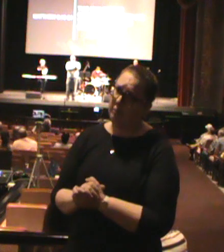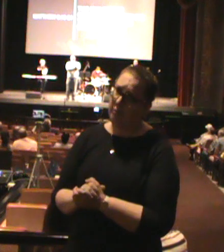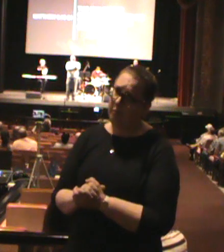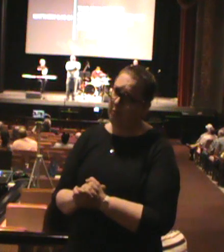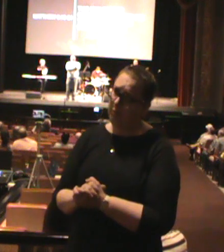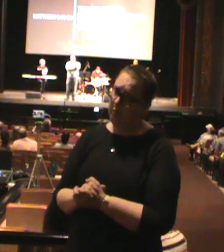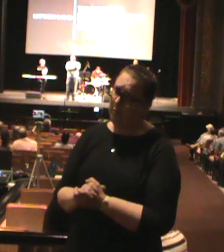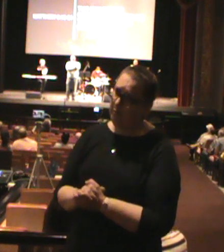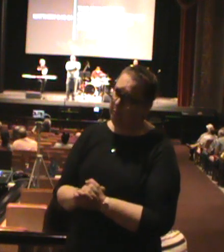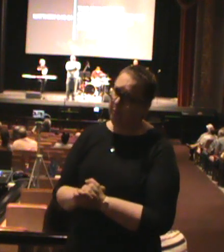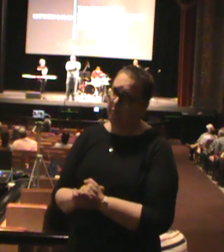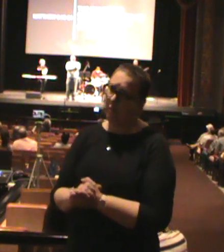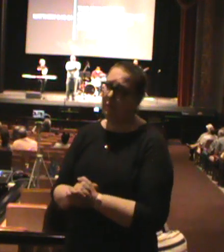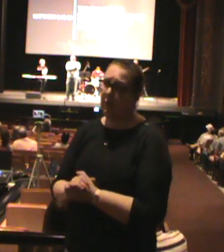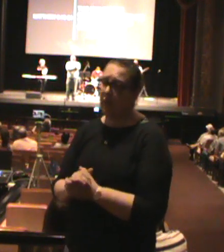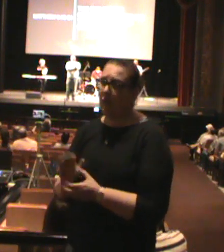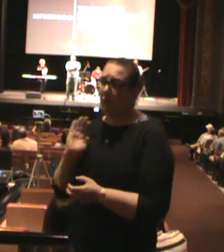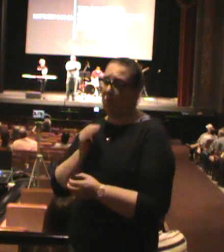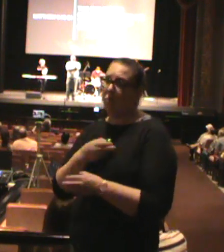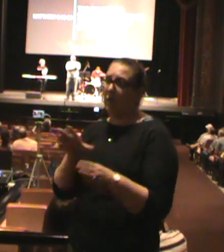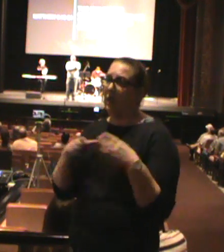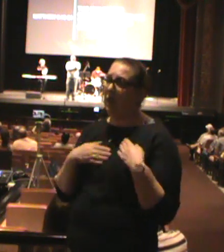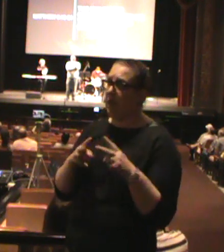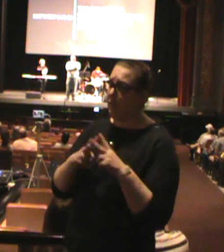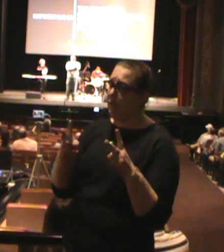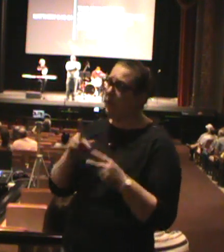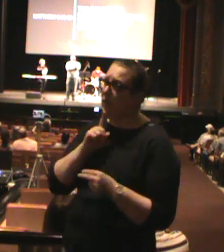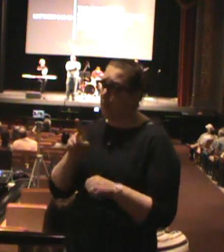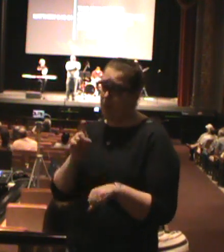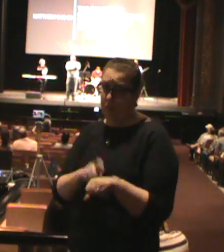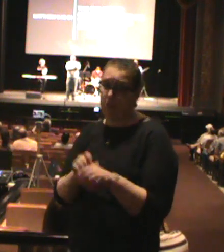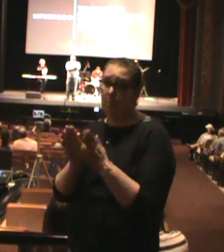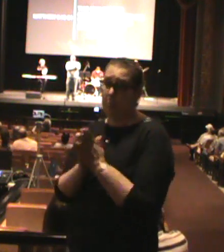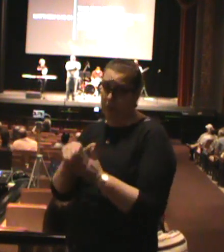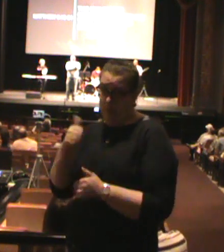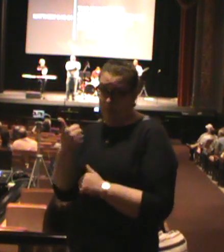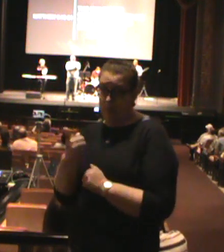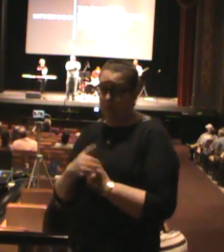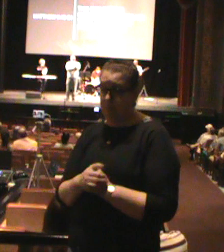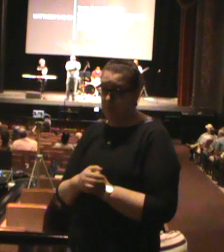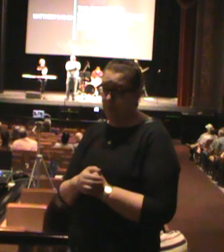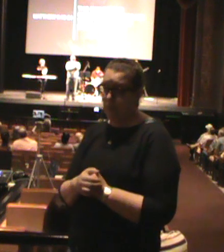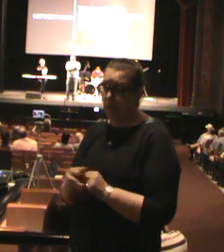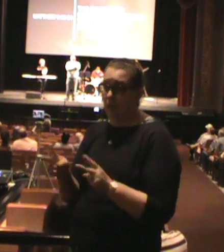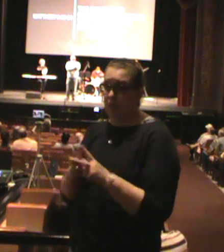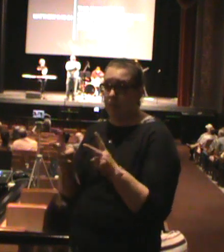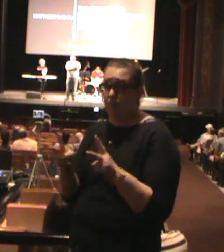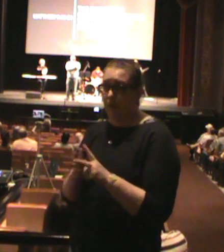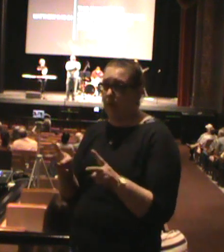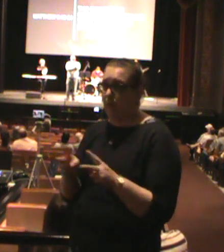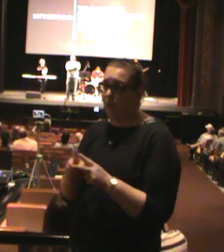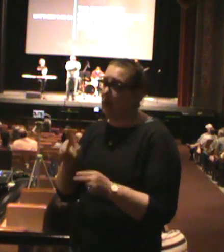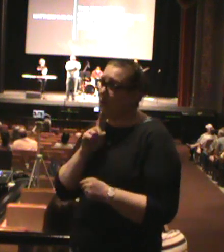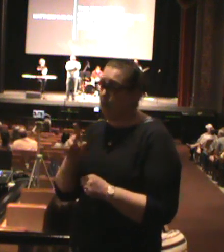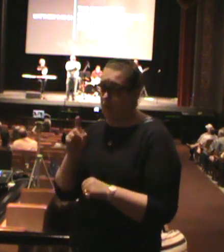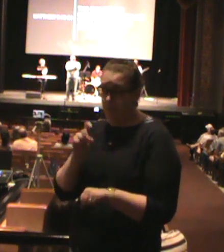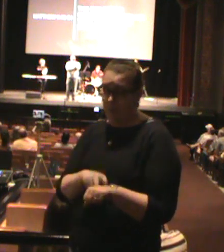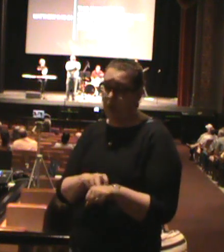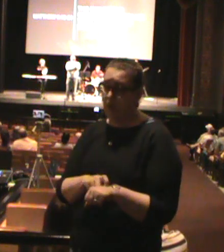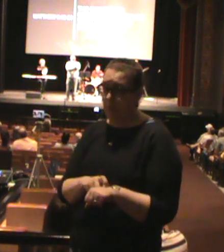We just had a very real time of prayer at 10 o'clock. A very, very real time. Pastor